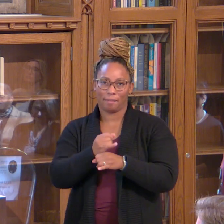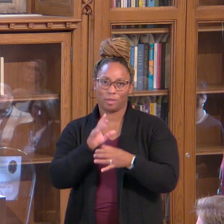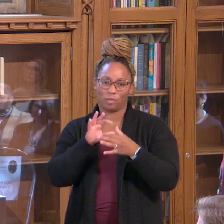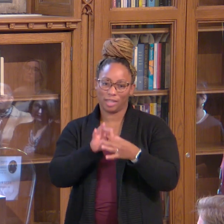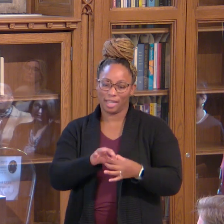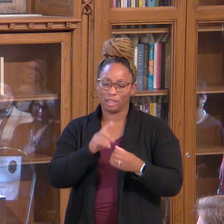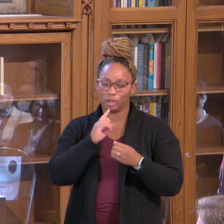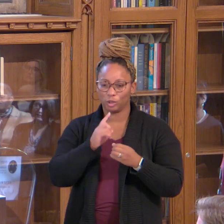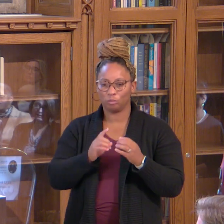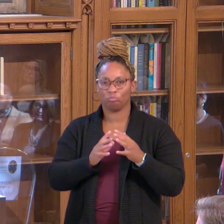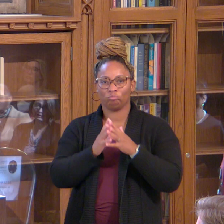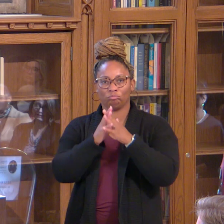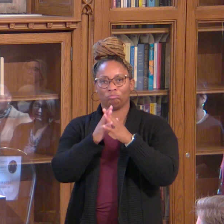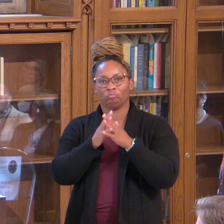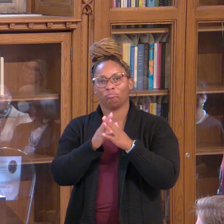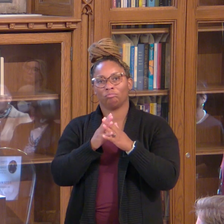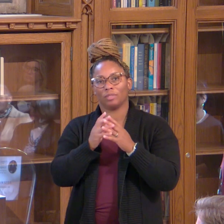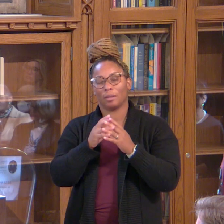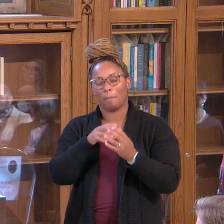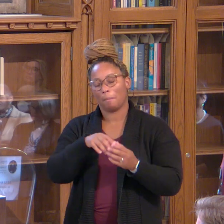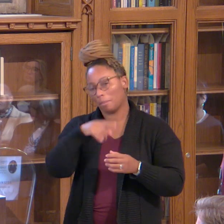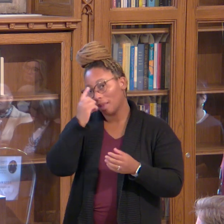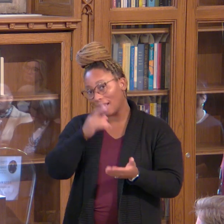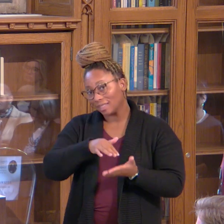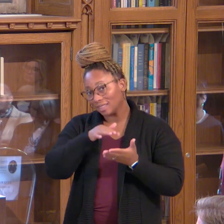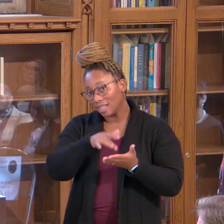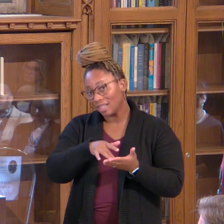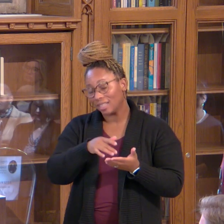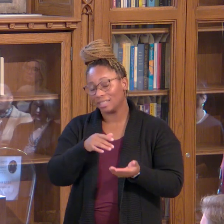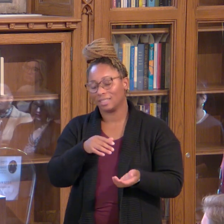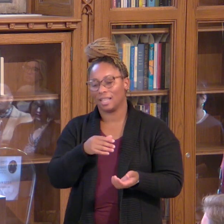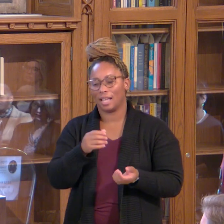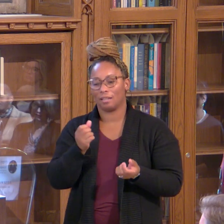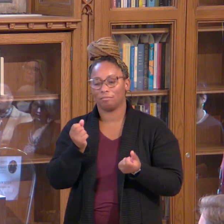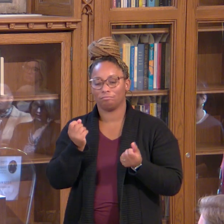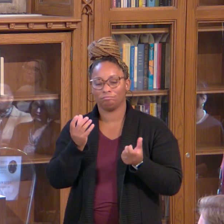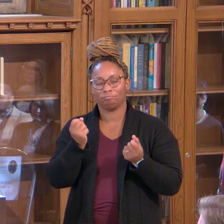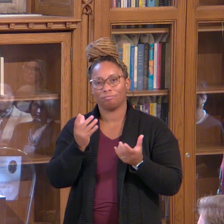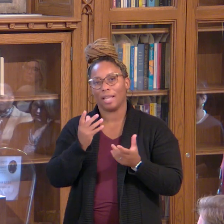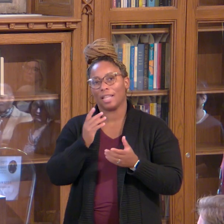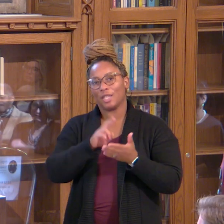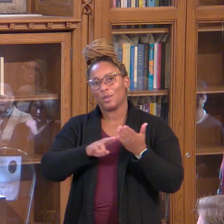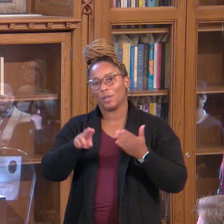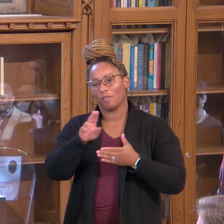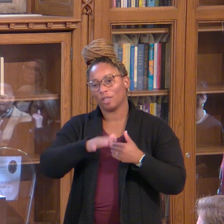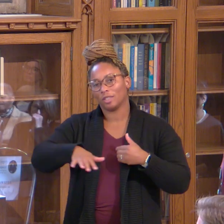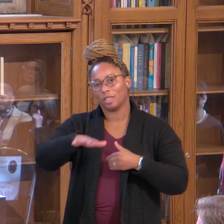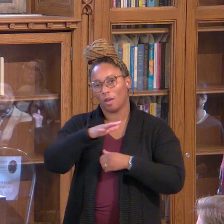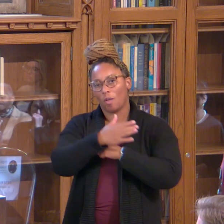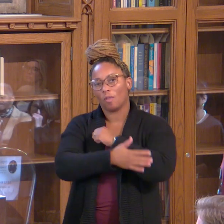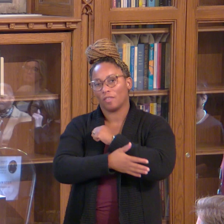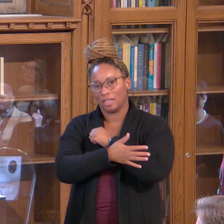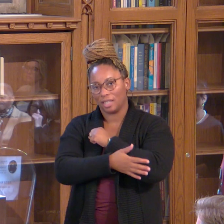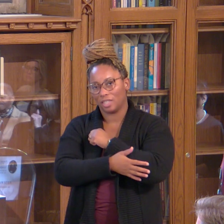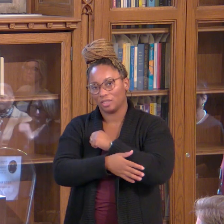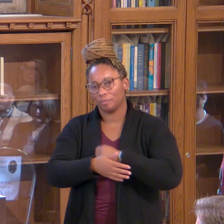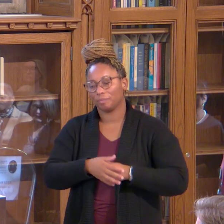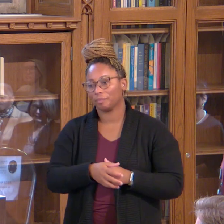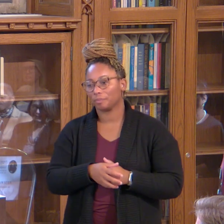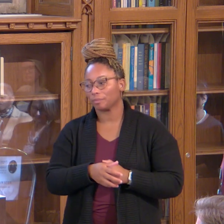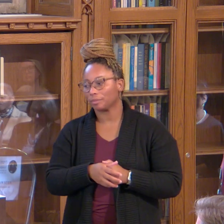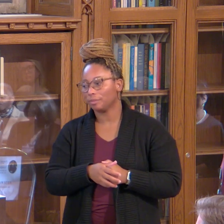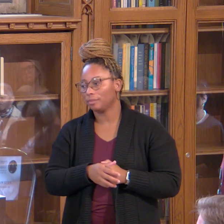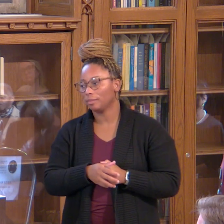to the emergence and blossoming of black studies and hundreds of universities Across the Nation Those